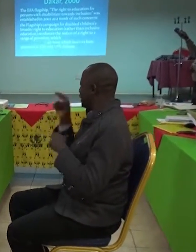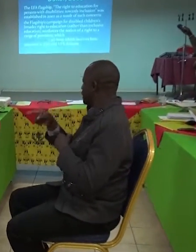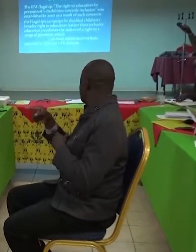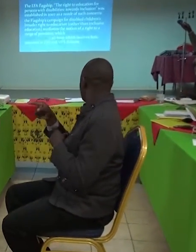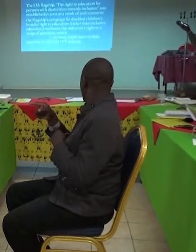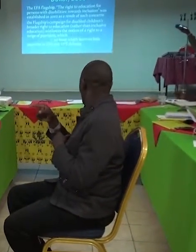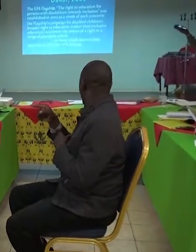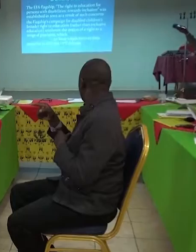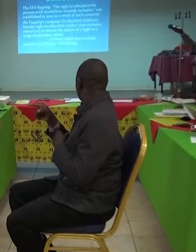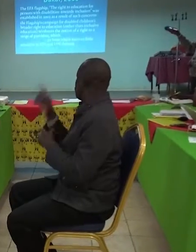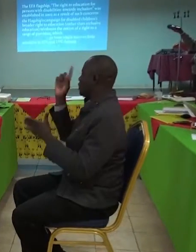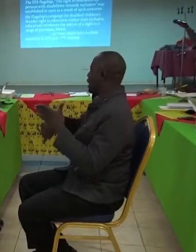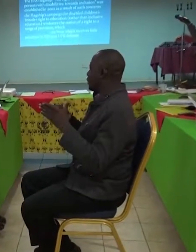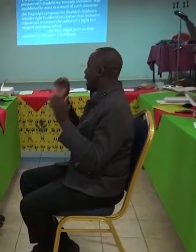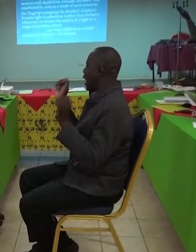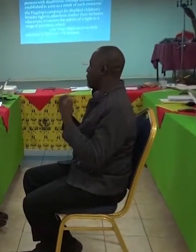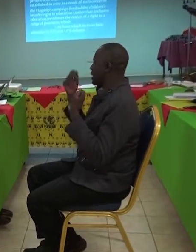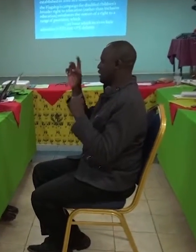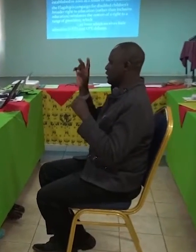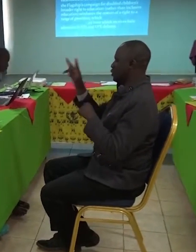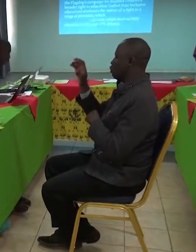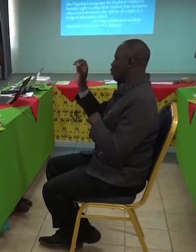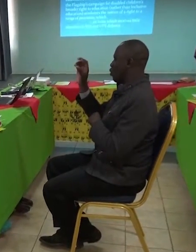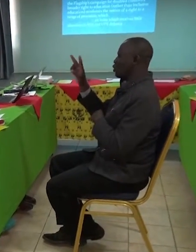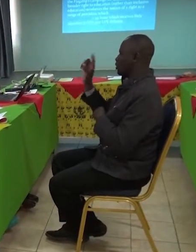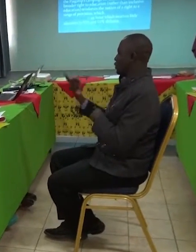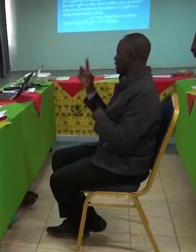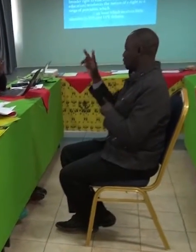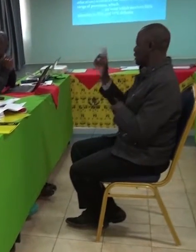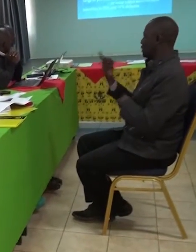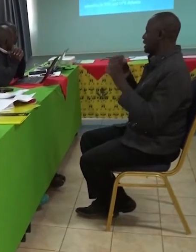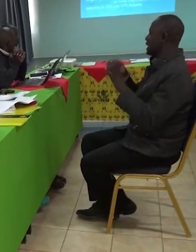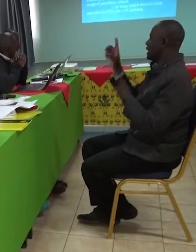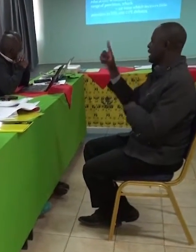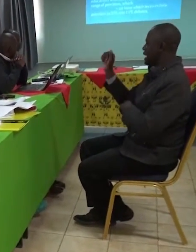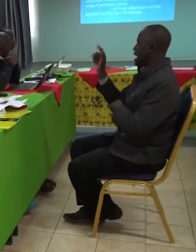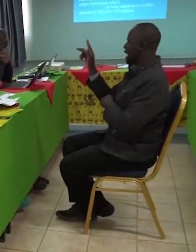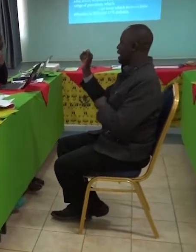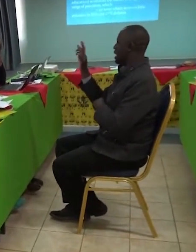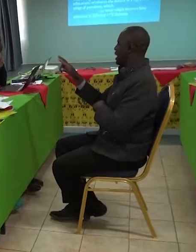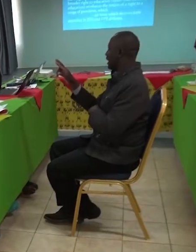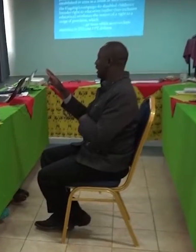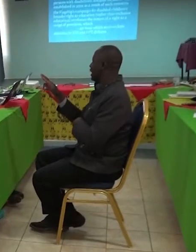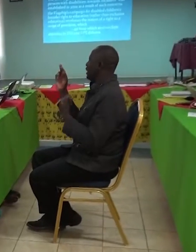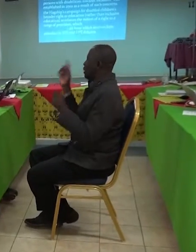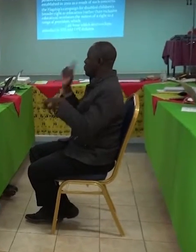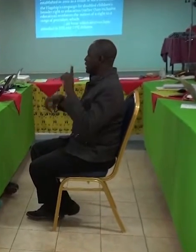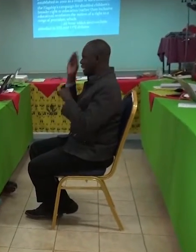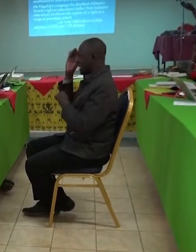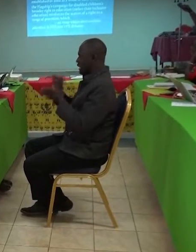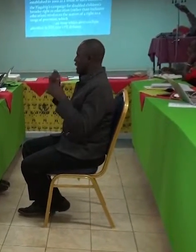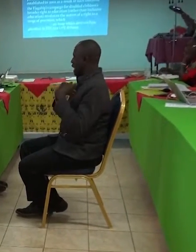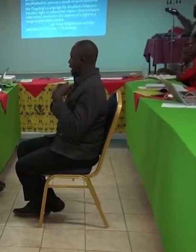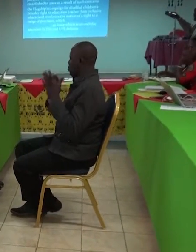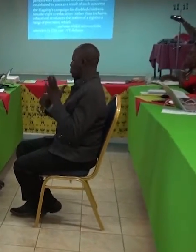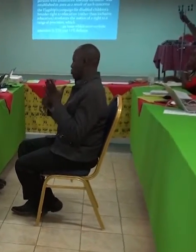see, now they brought it in because they realized that at the Sub-Saharan Conference there was an issue. So they were now able